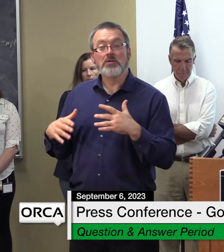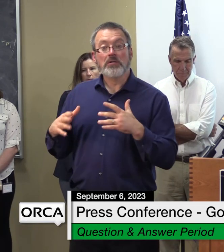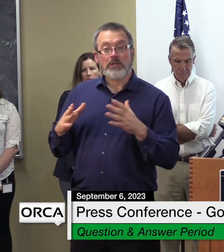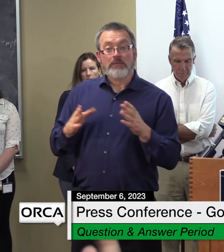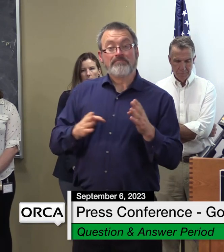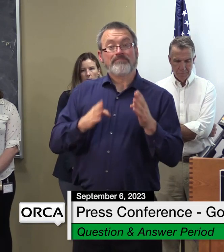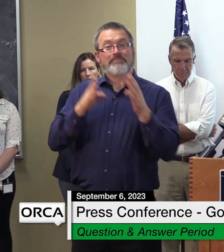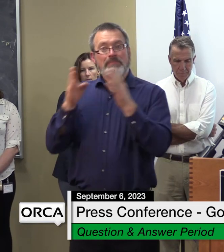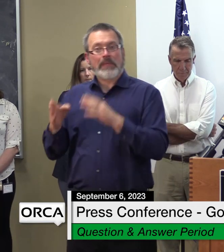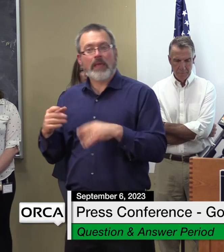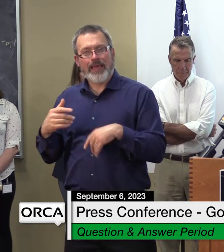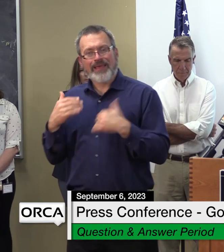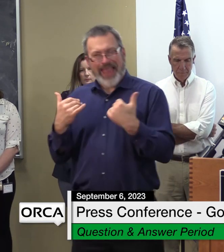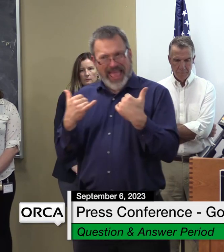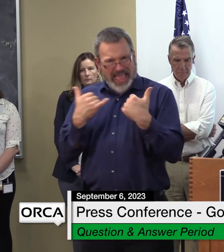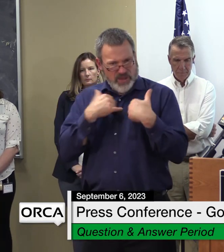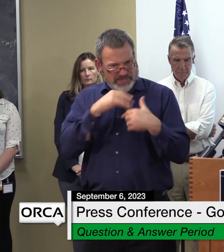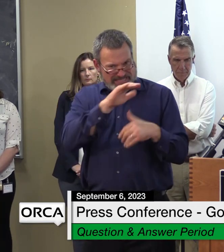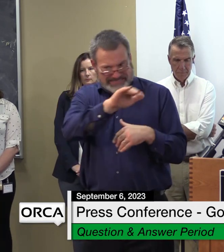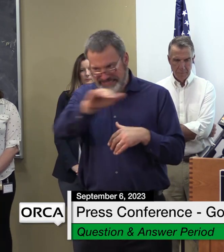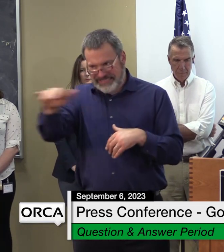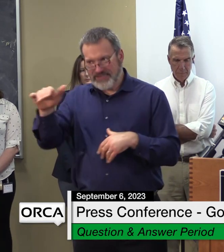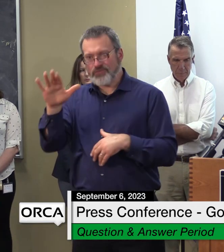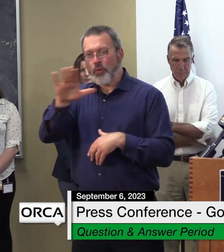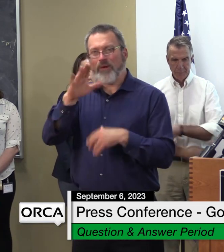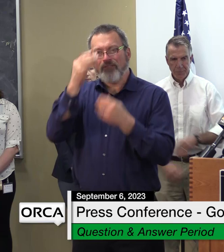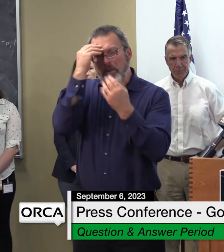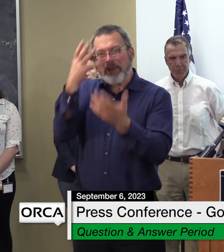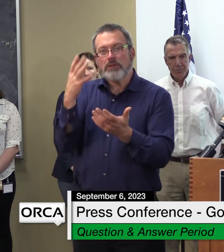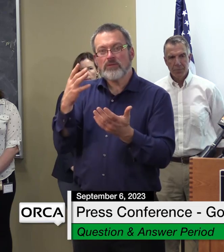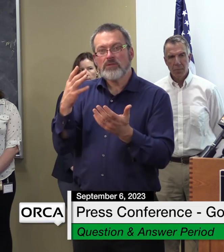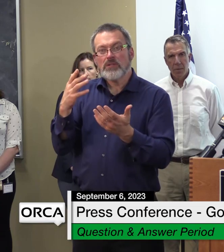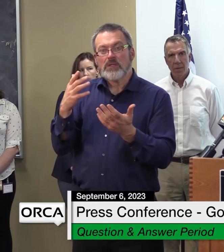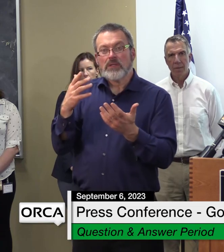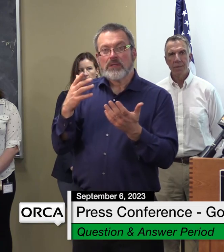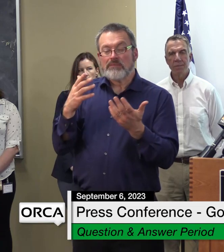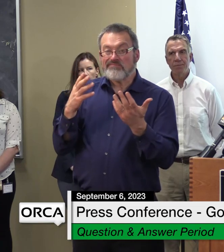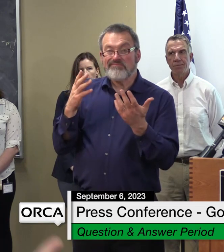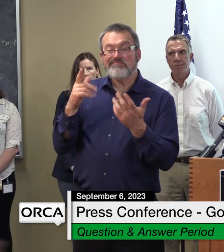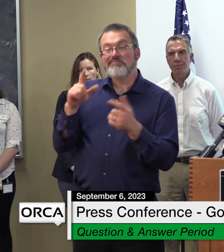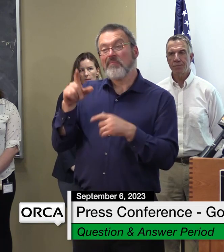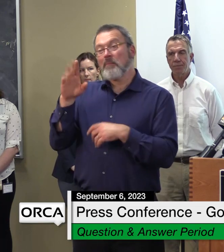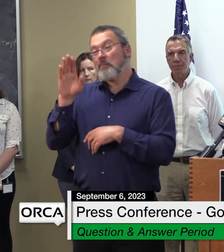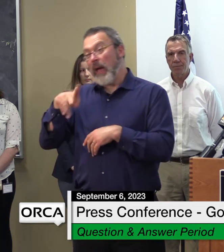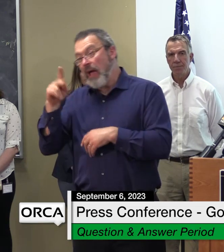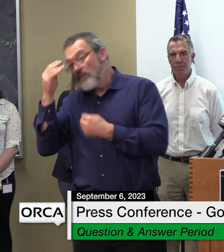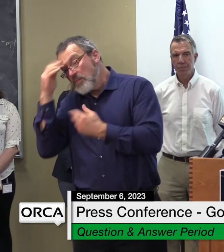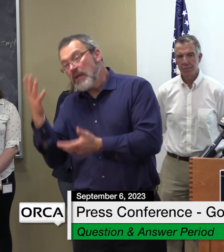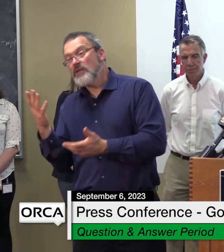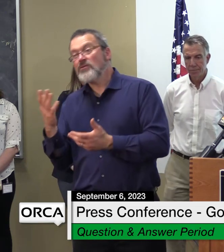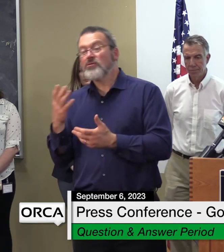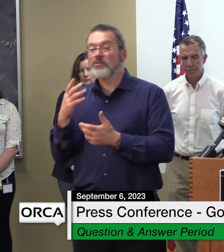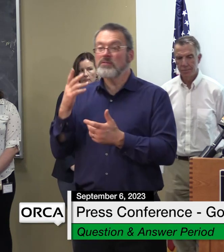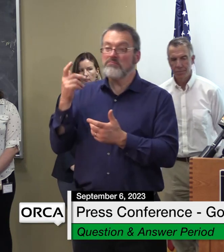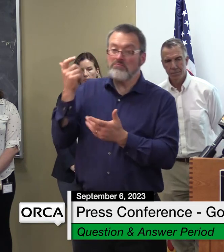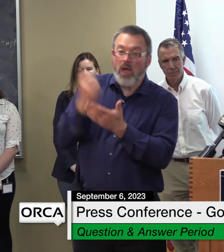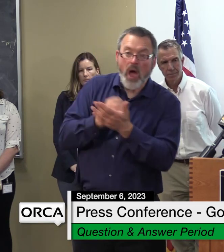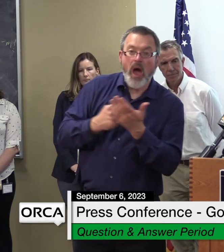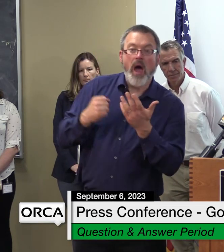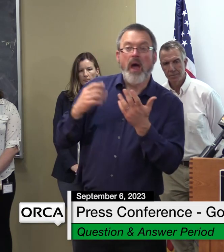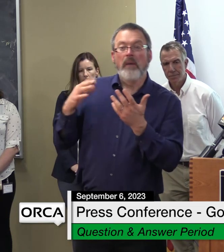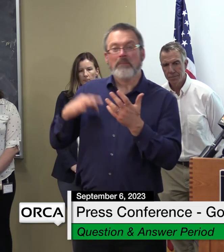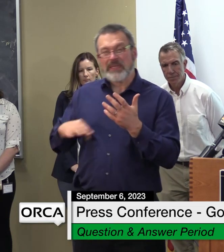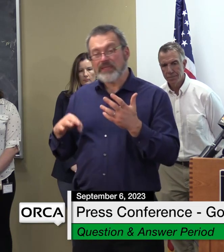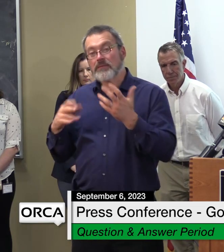private information when we process their claims, including their bank account information for payment. So we also have to make sure we keep